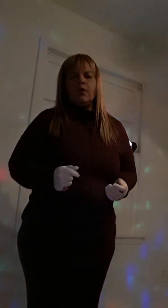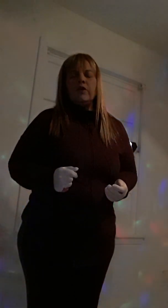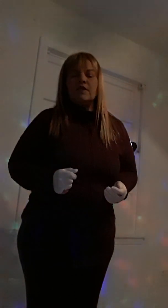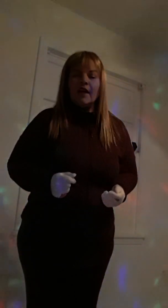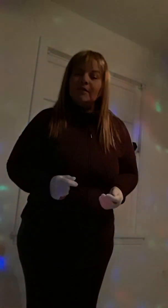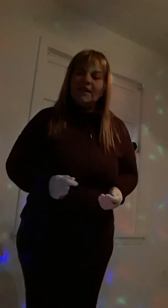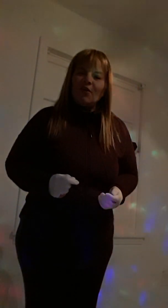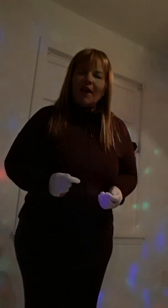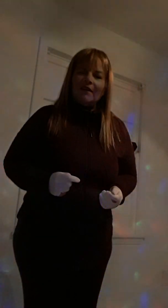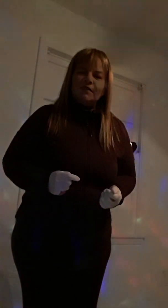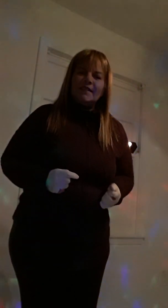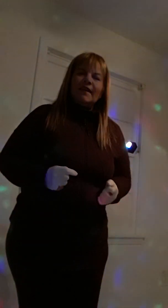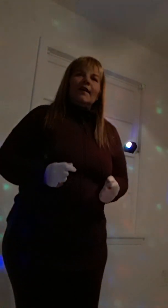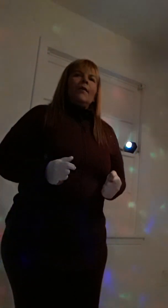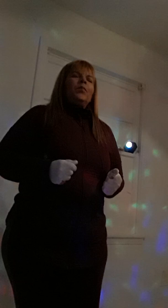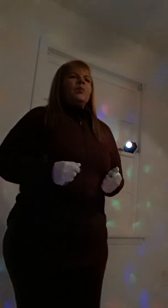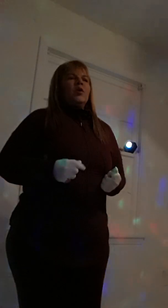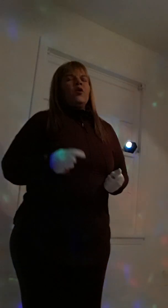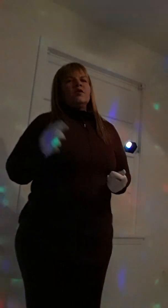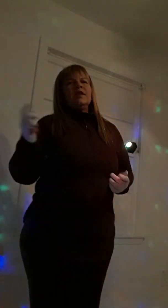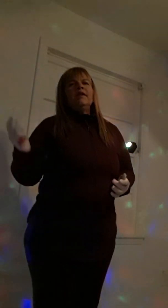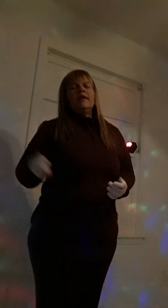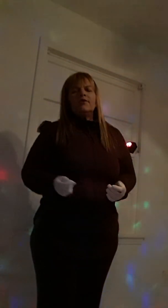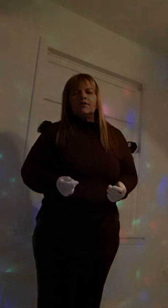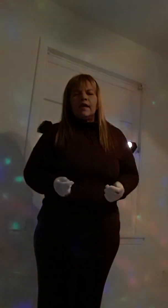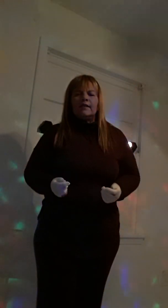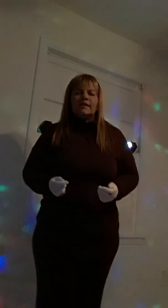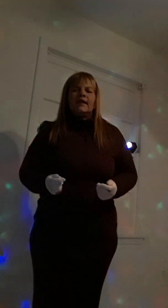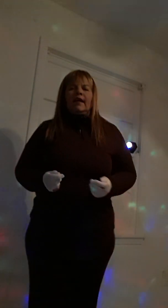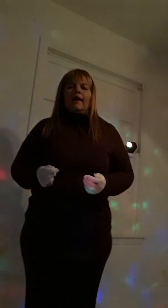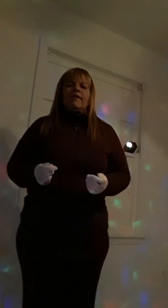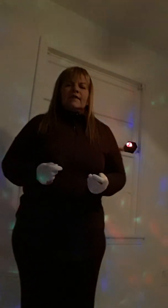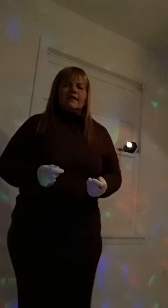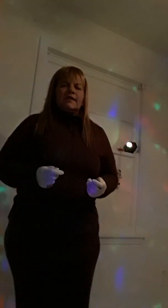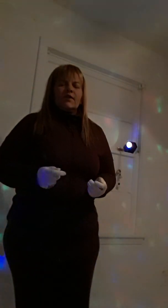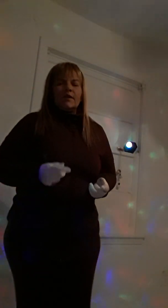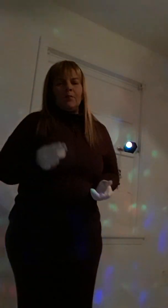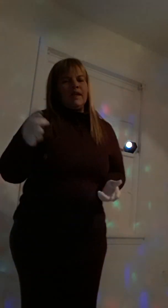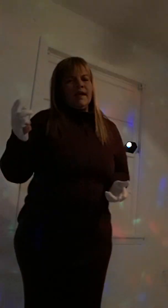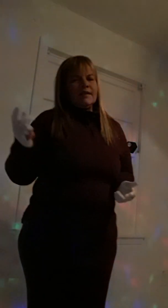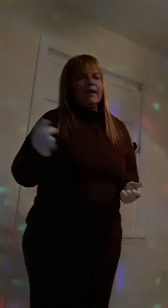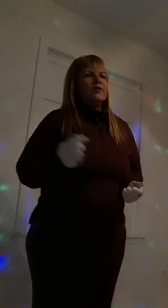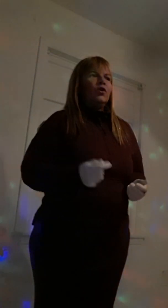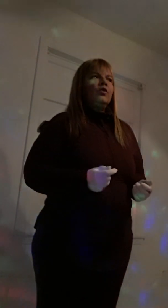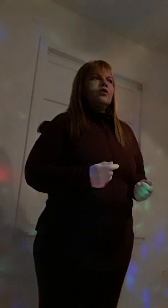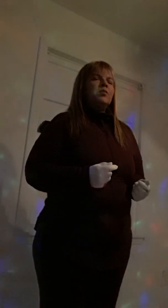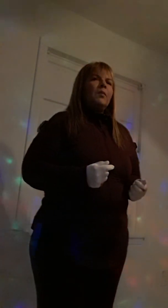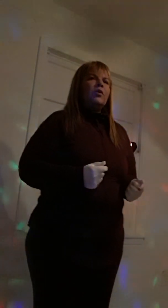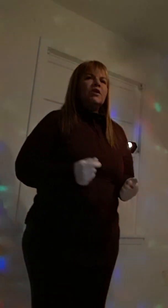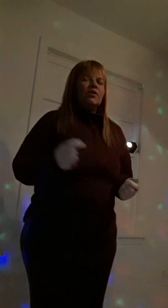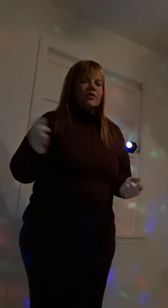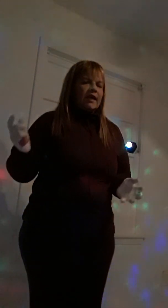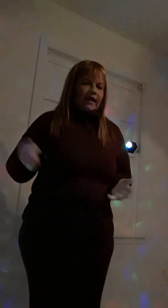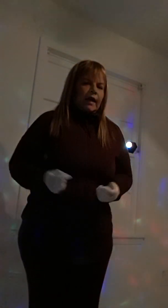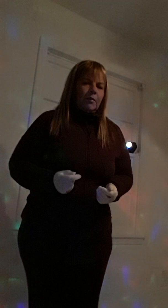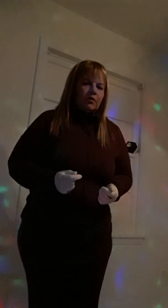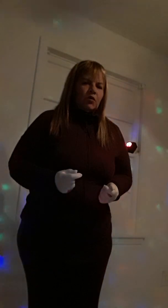other times in our lives. Por cosa de Dios es que a veces no se pueden hacer todos los propósitos que tenemos,